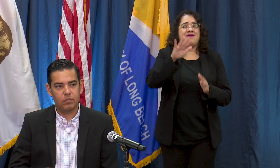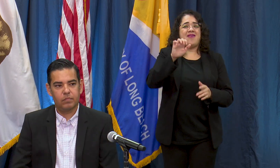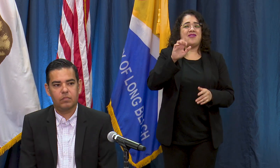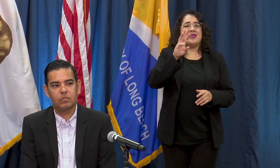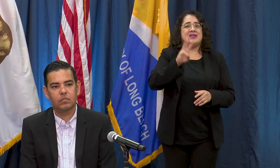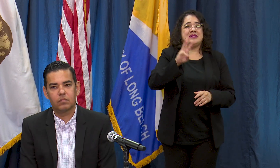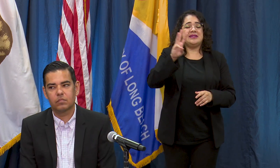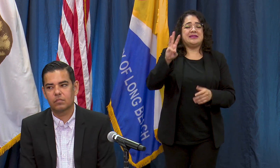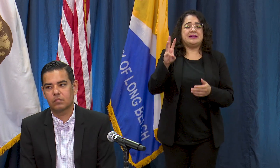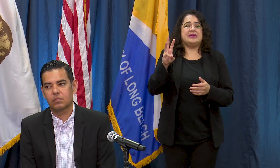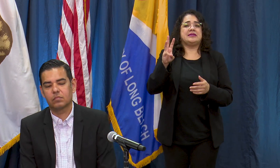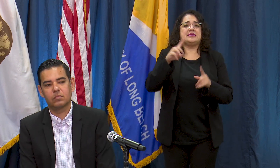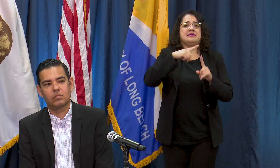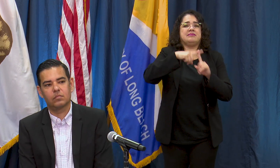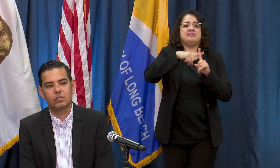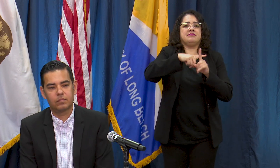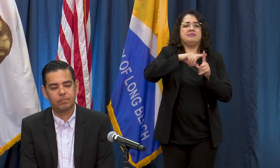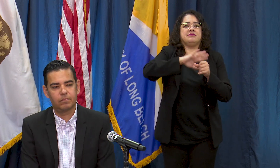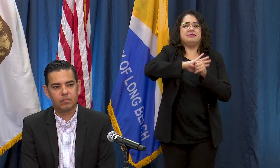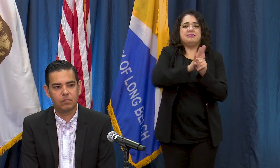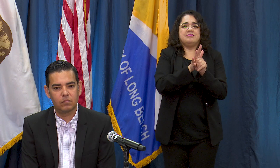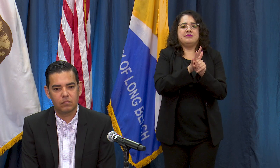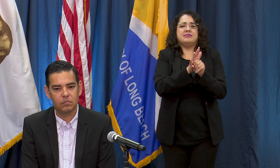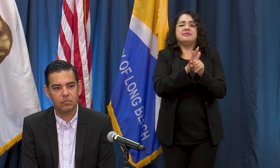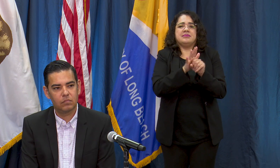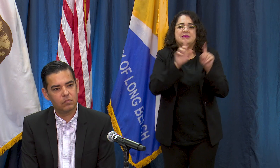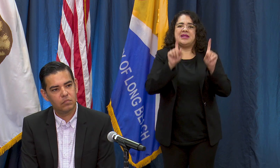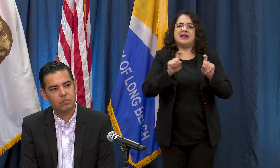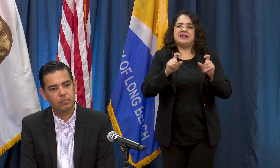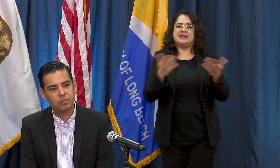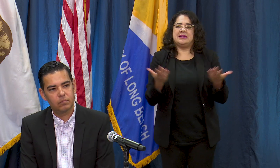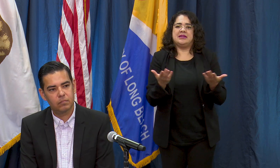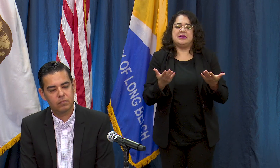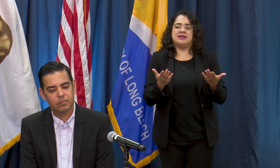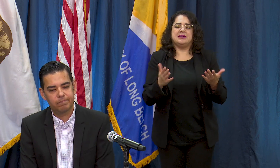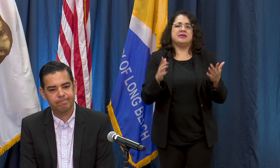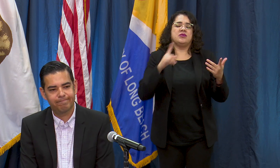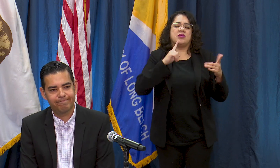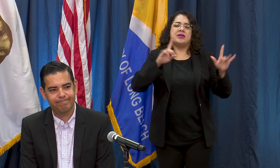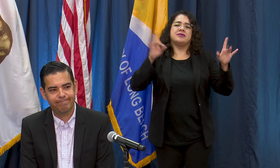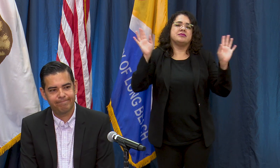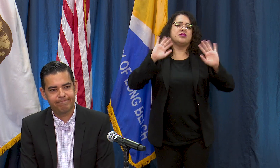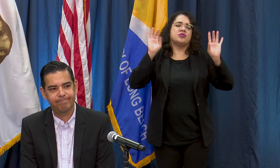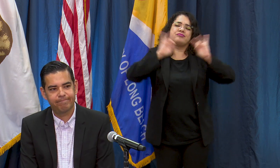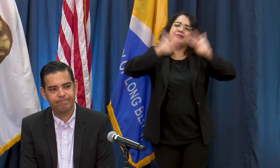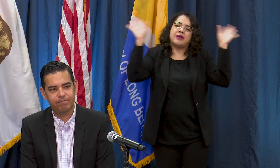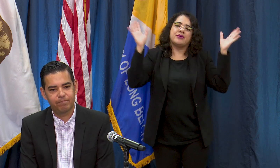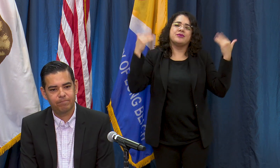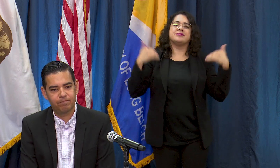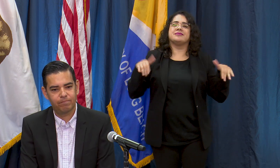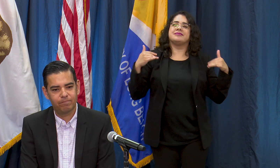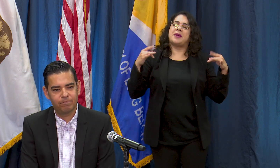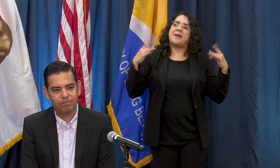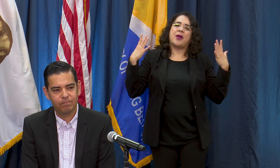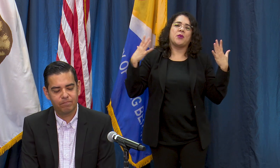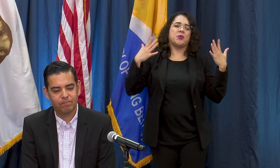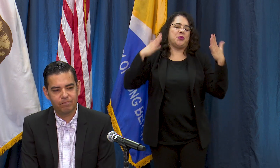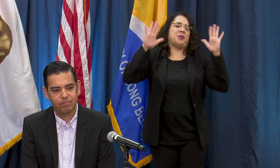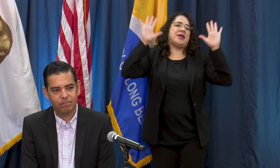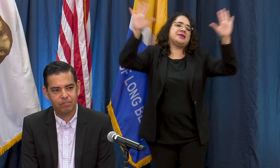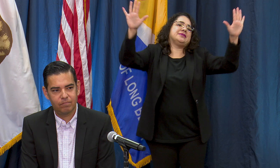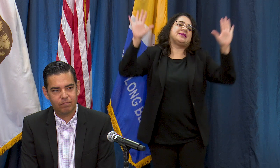15,566 specimens have been collected through our testing sites here within the city, which is fantastic as it relates to our capacity to continue to promote